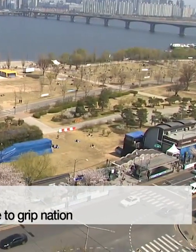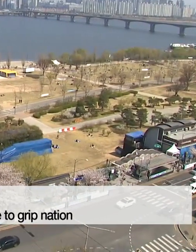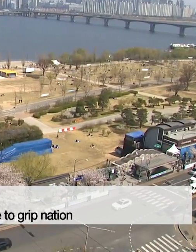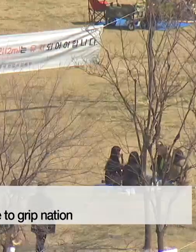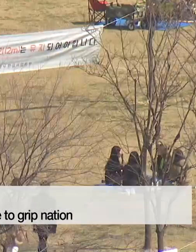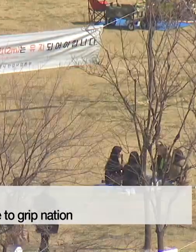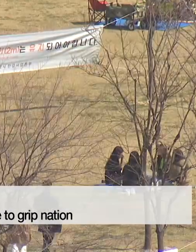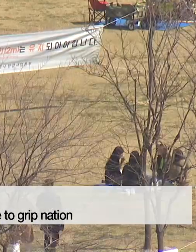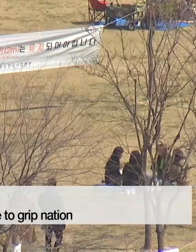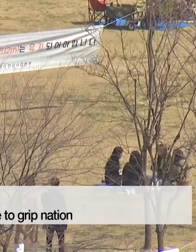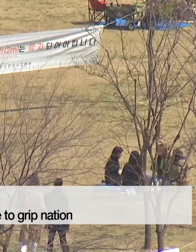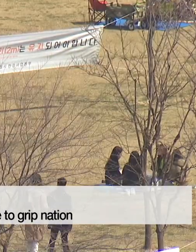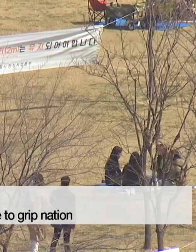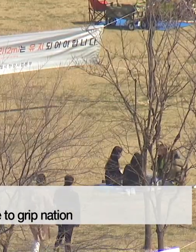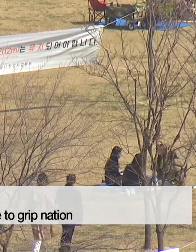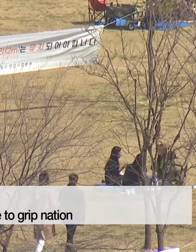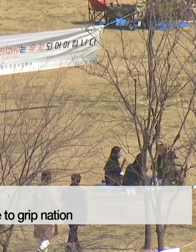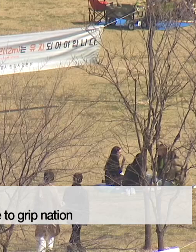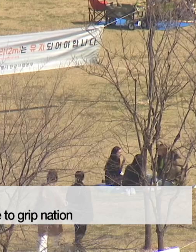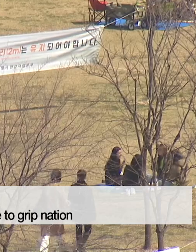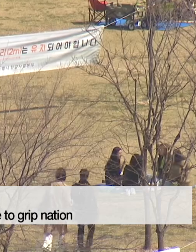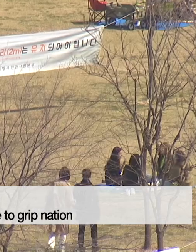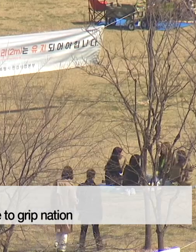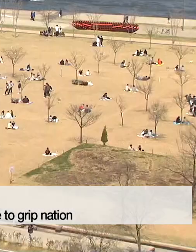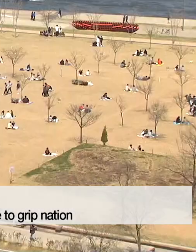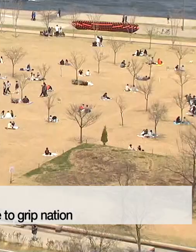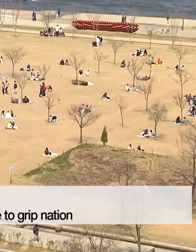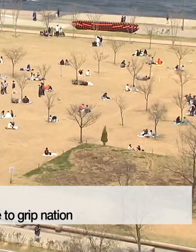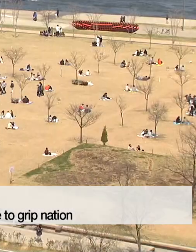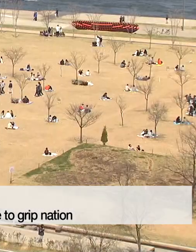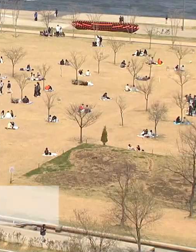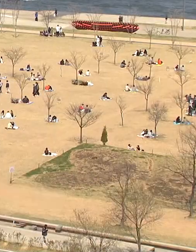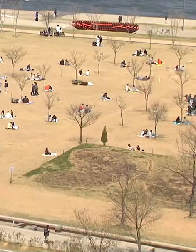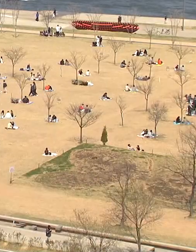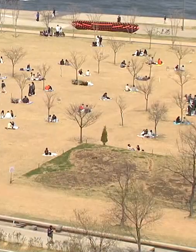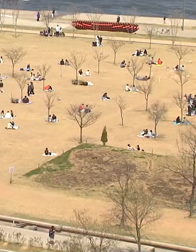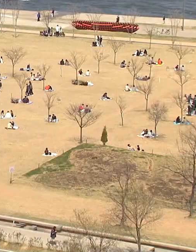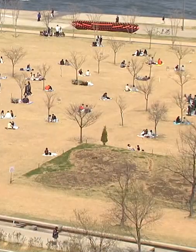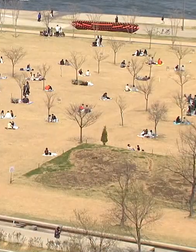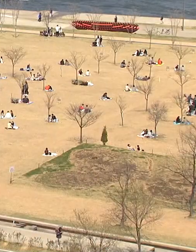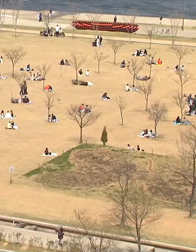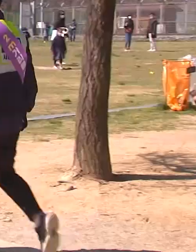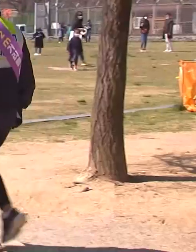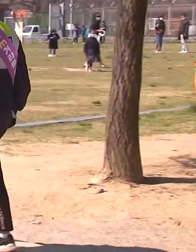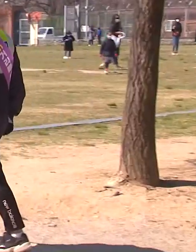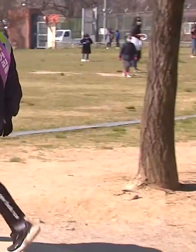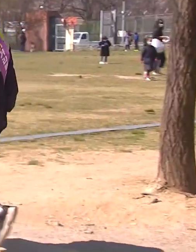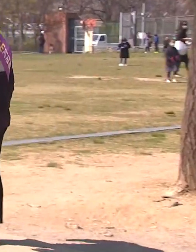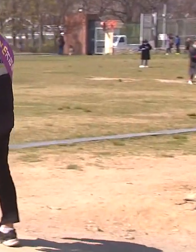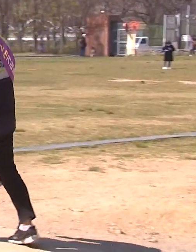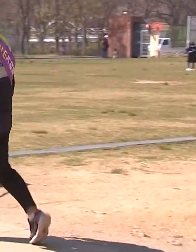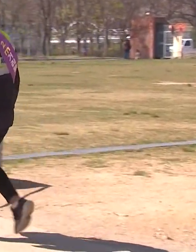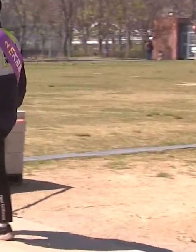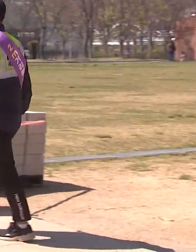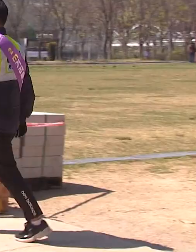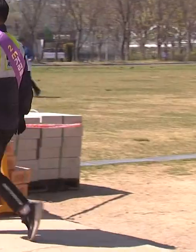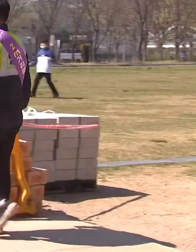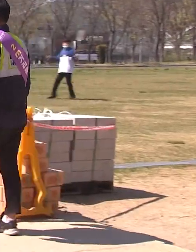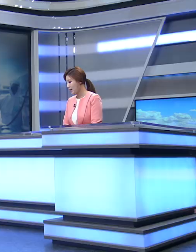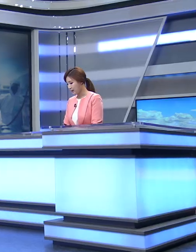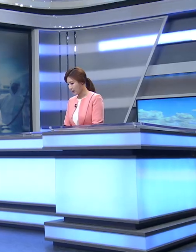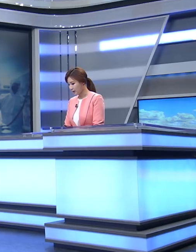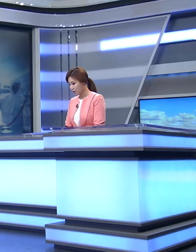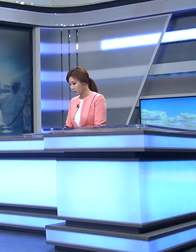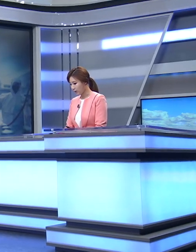lot near Han River last week. And what's also notable is already one of those cases was a secondary